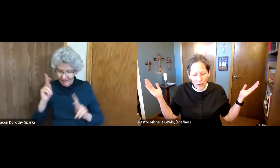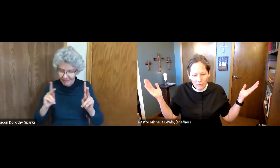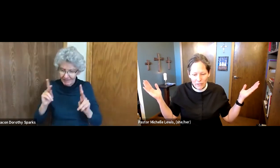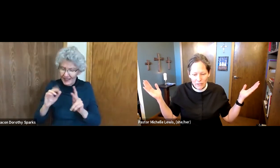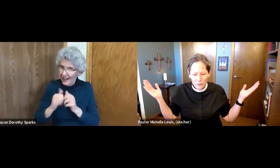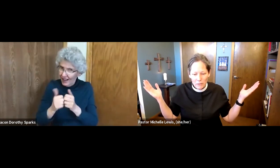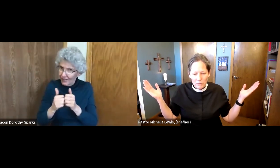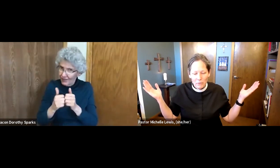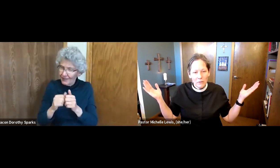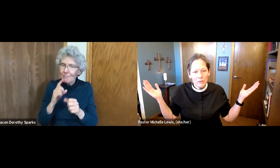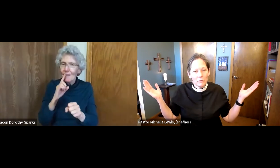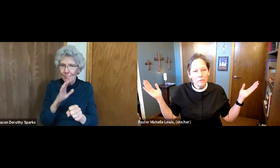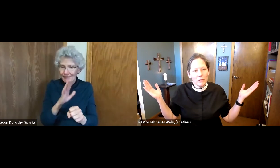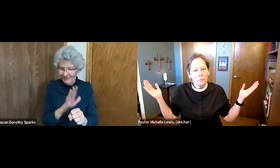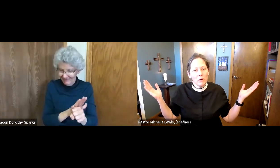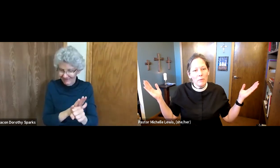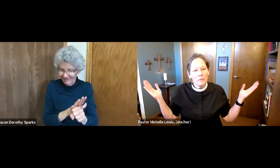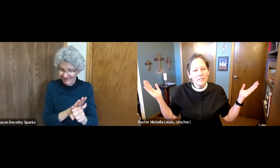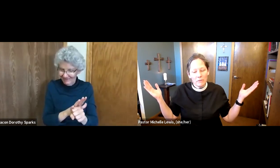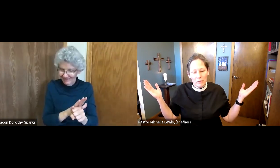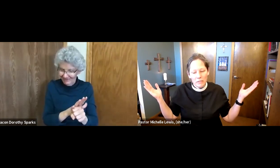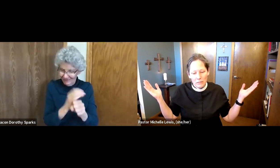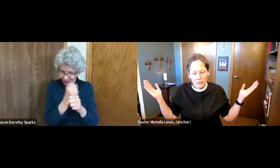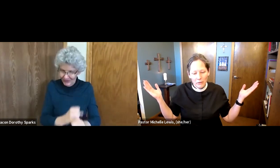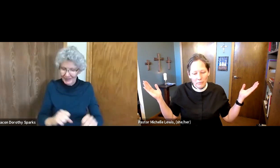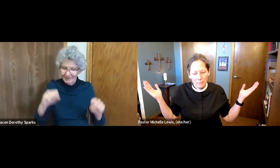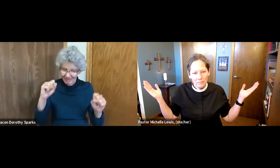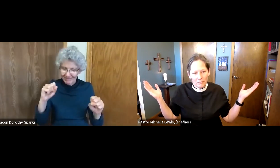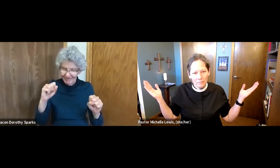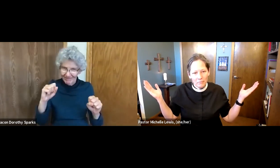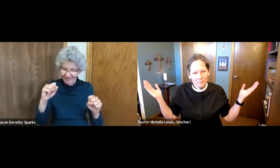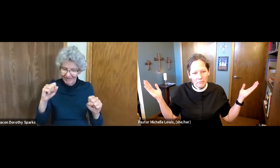who comforted your people with the promise of the Redeemer,